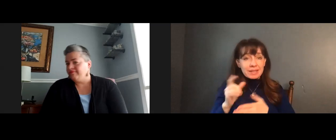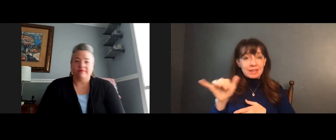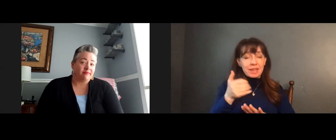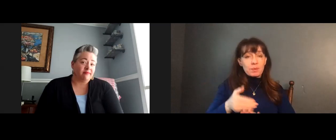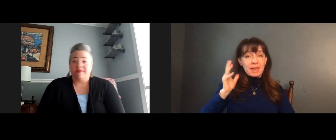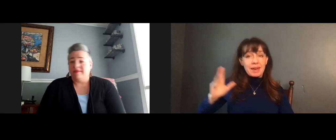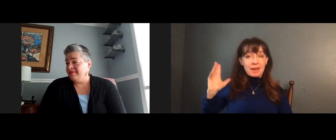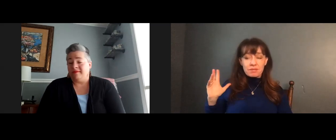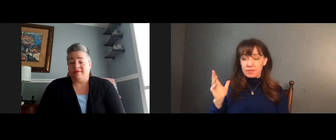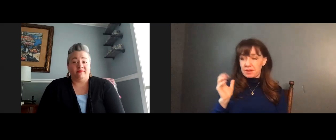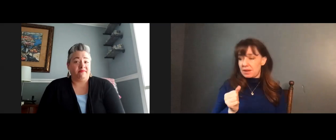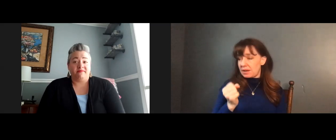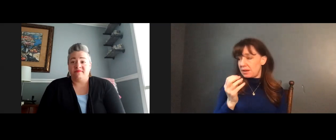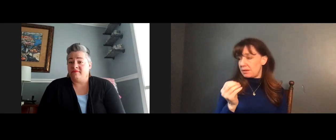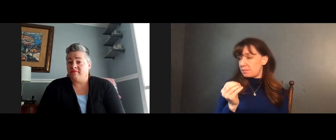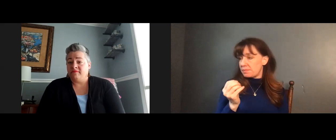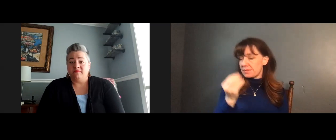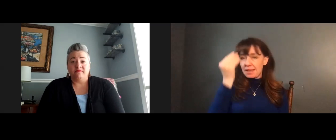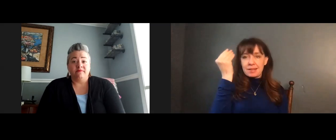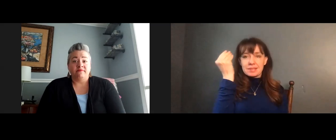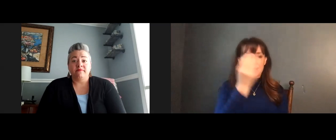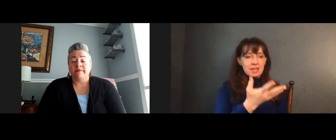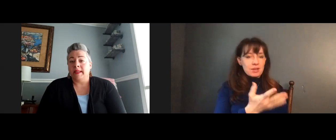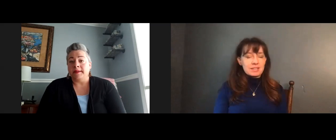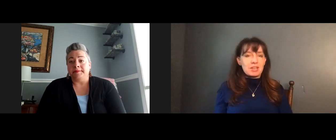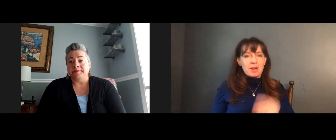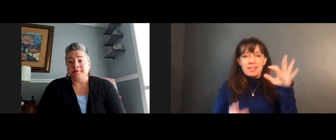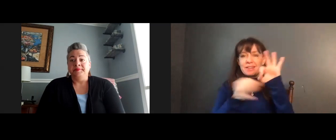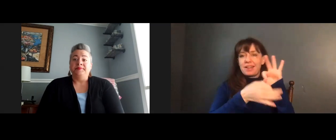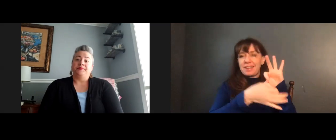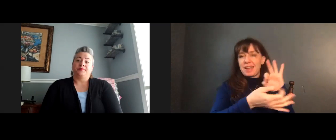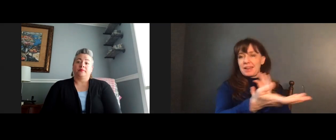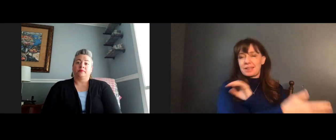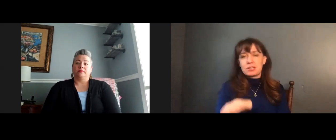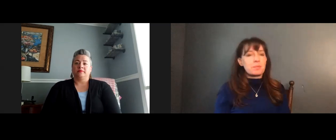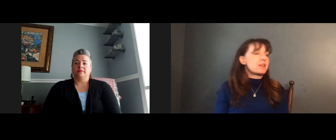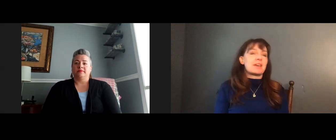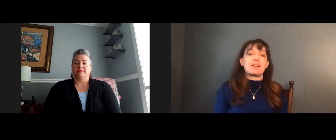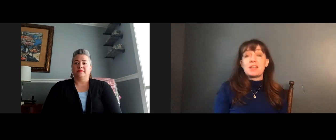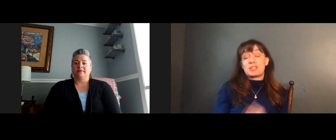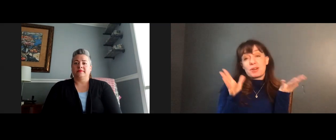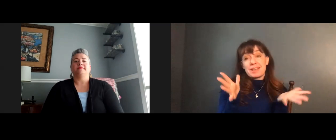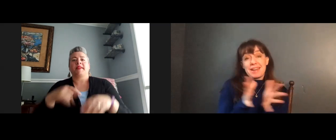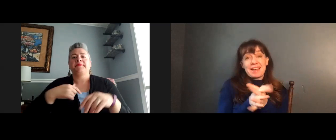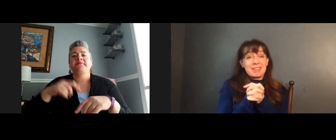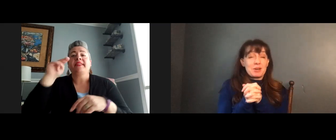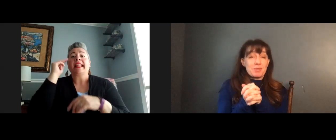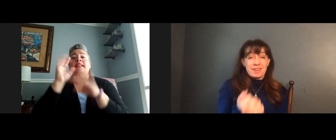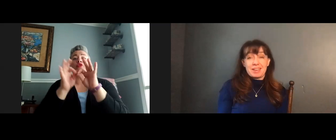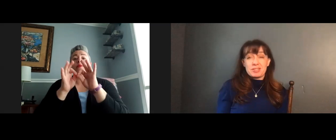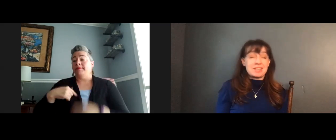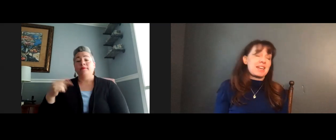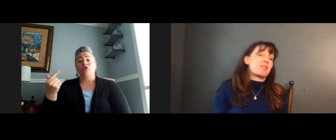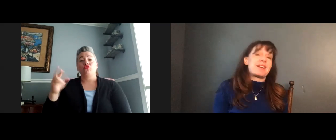weekly like we have um to let you guys know i'll let i'll let natalie interpret uh so greg and i got the